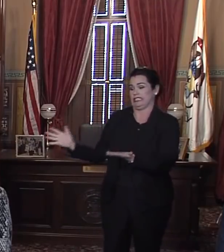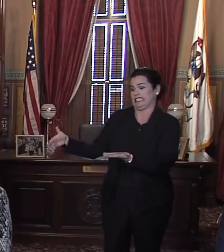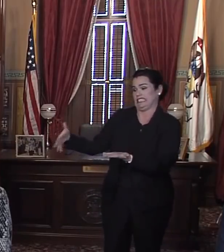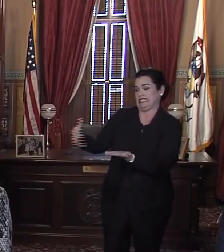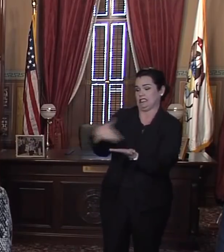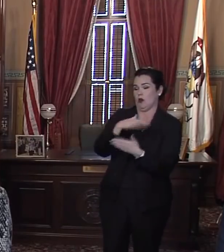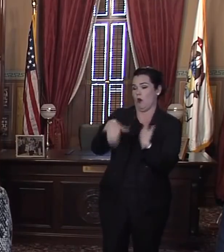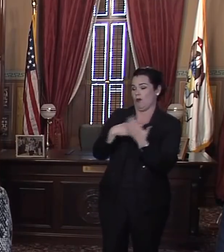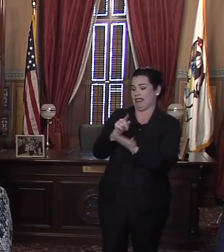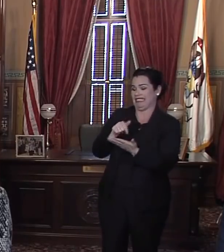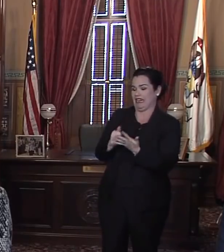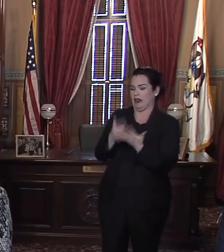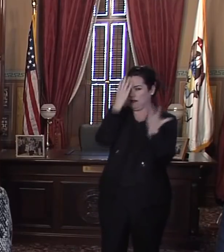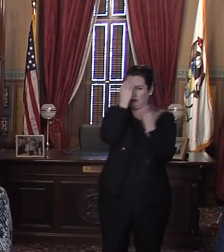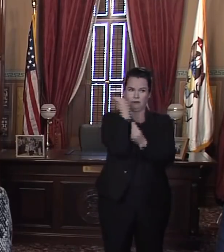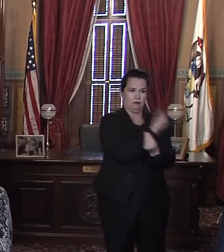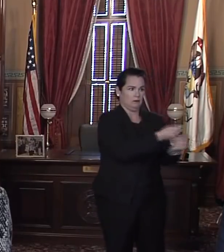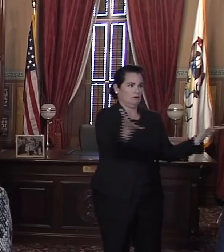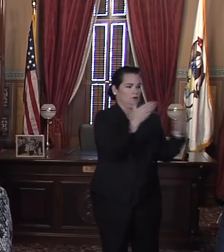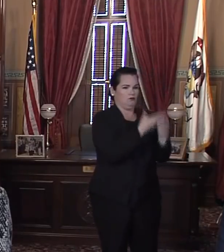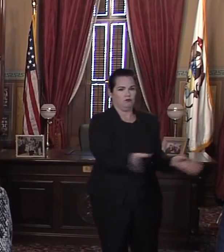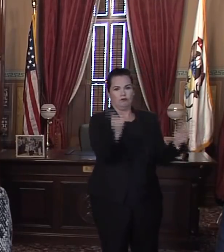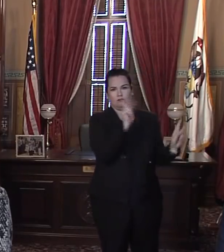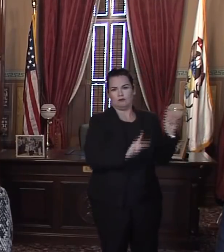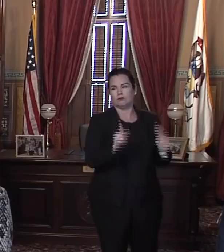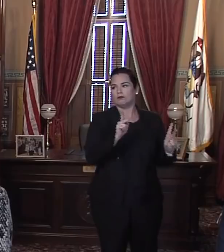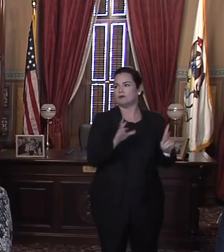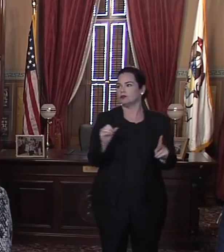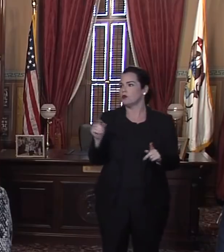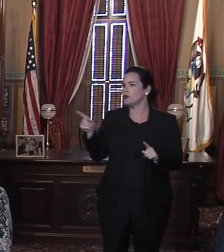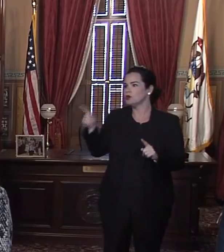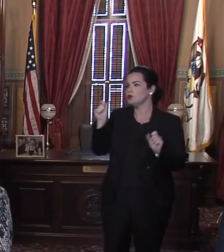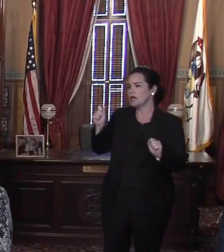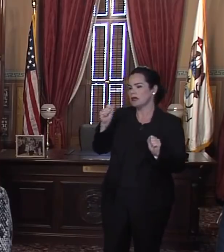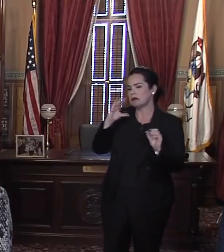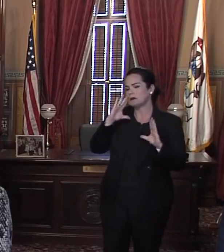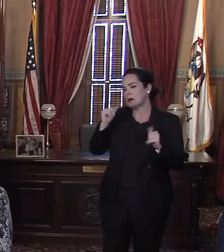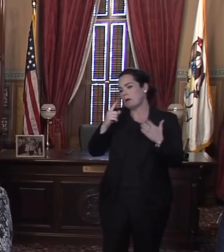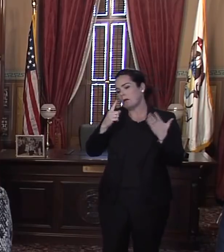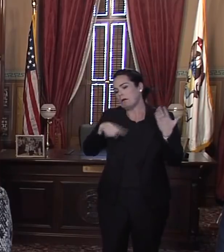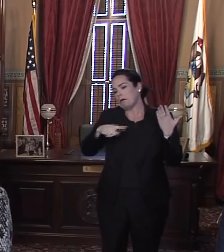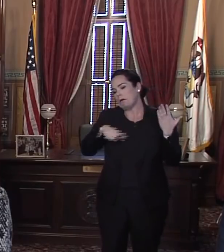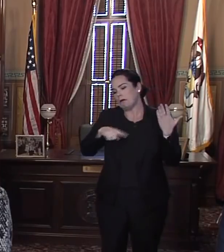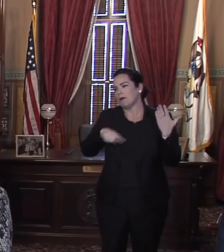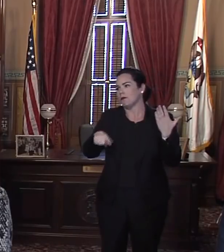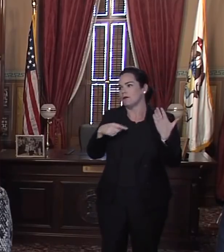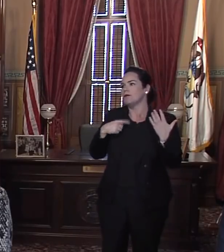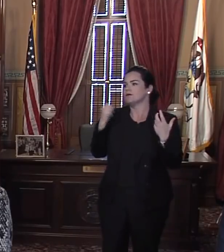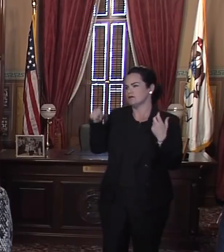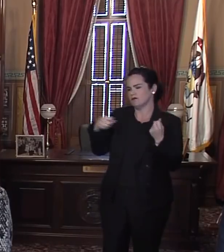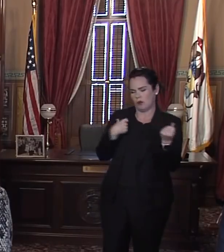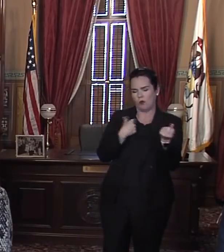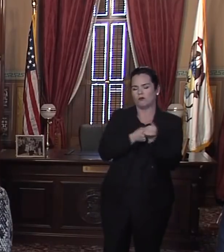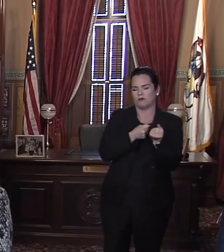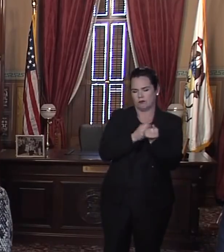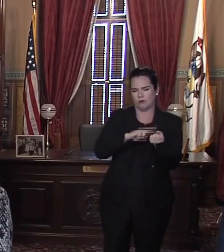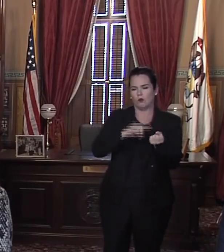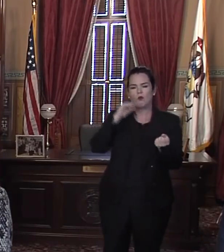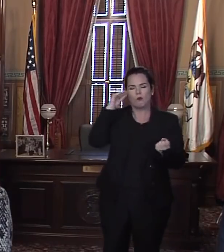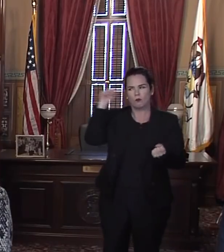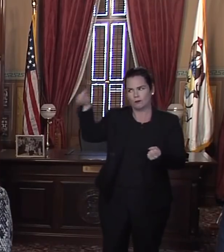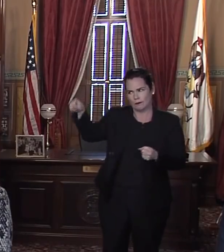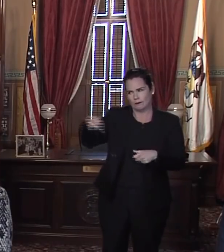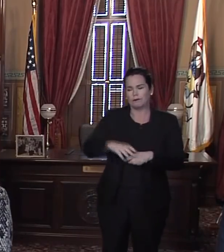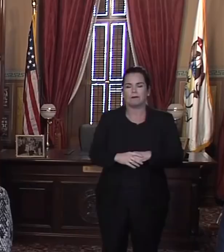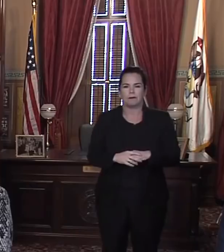out to the public as well, so they know, and you should be expecting that in the upcoming week. But absolutely, we're supporting our nursing facilities as well.